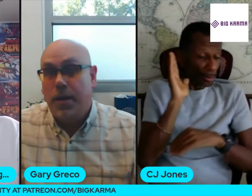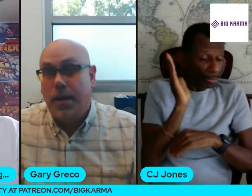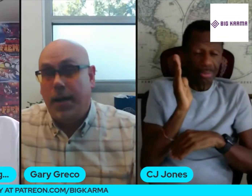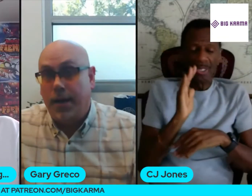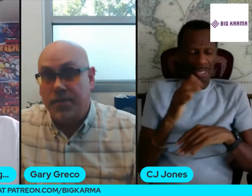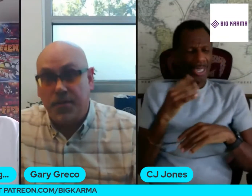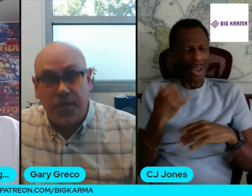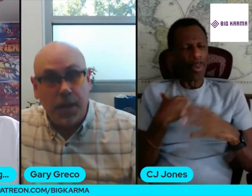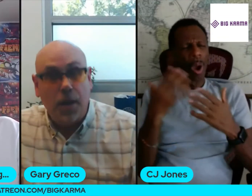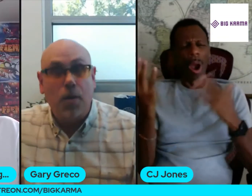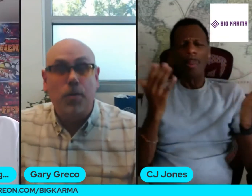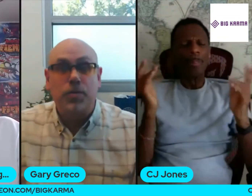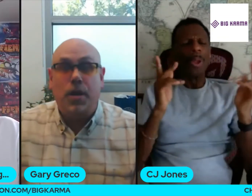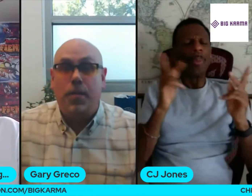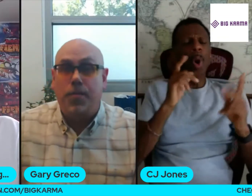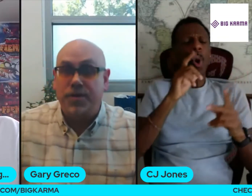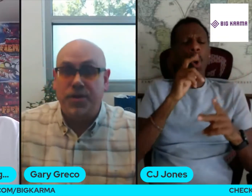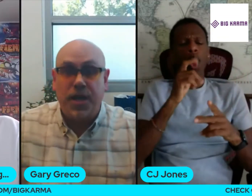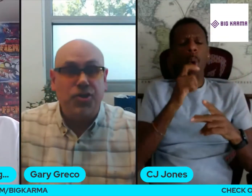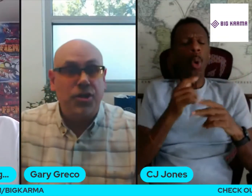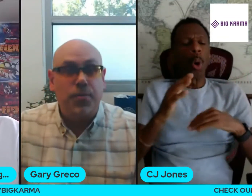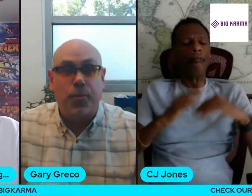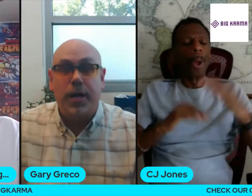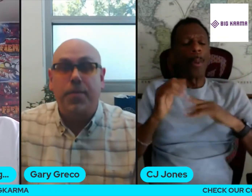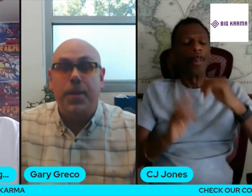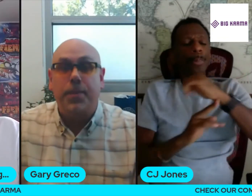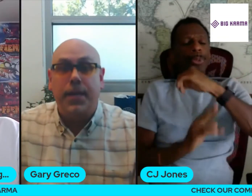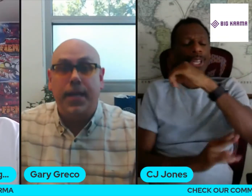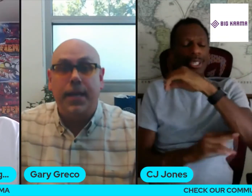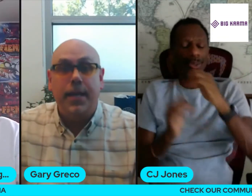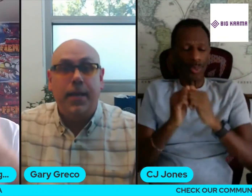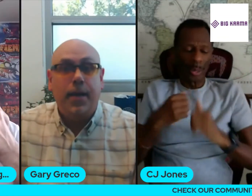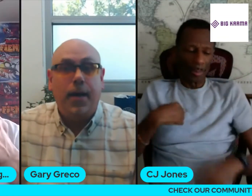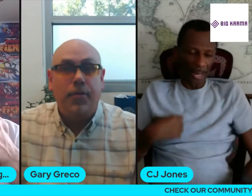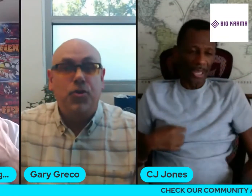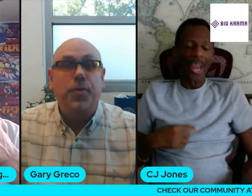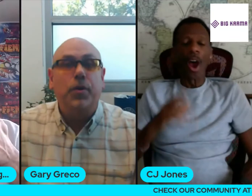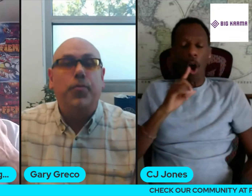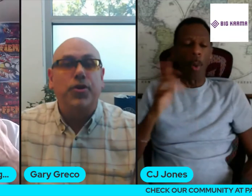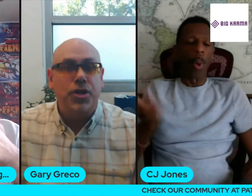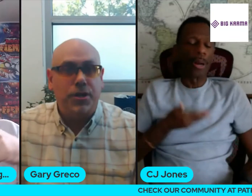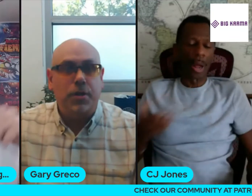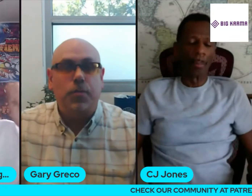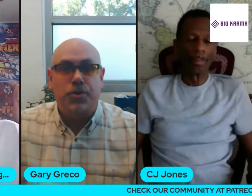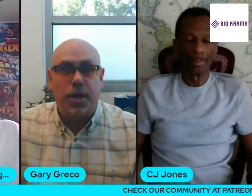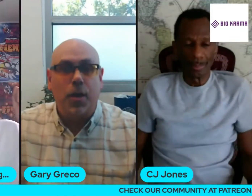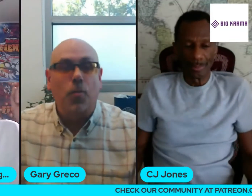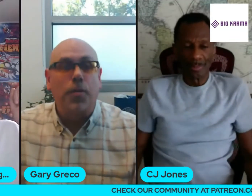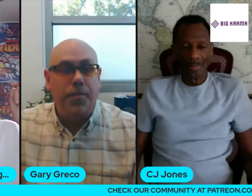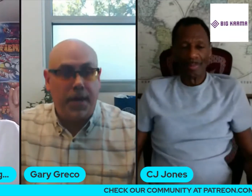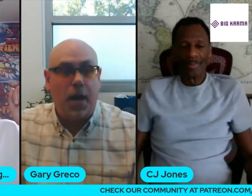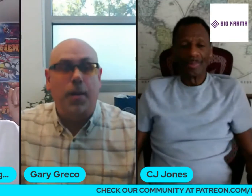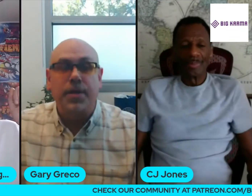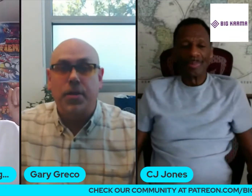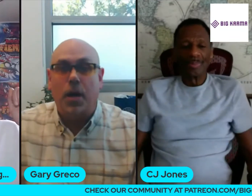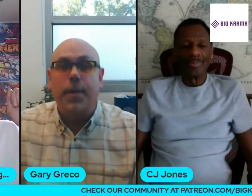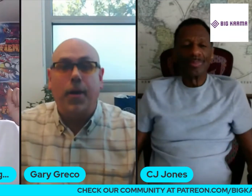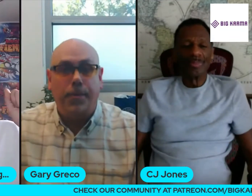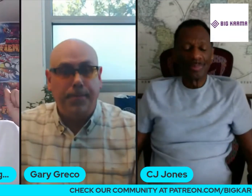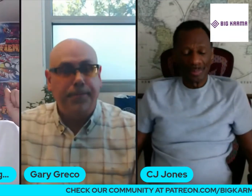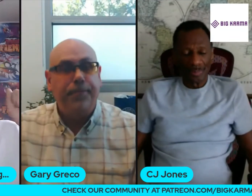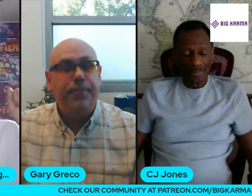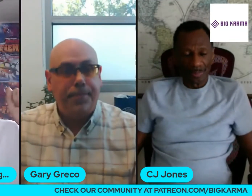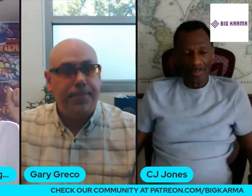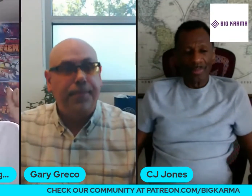you, some videos, presentations, bringing people in to build bridges, which I know Big Karma is all